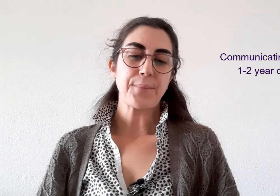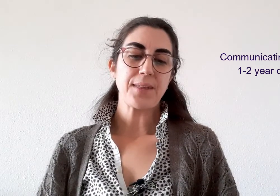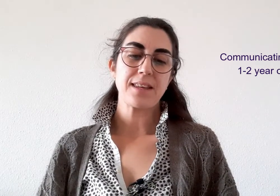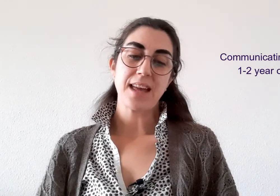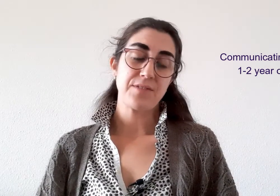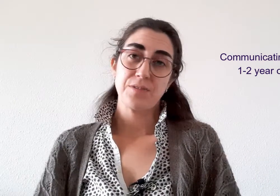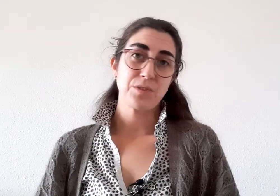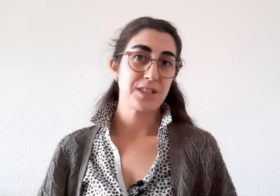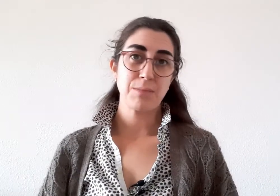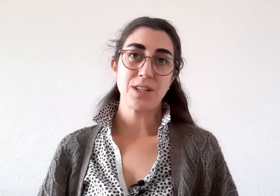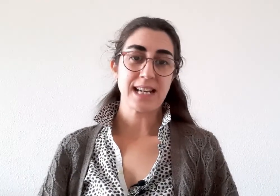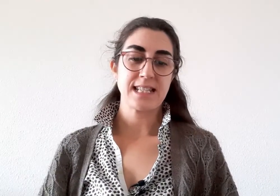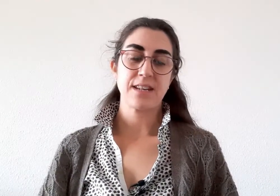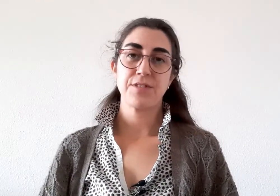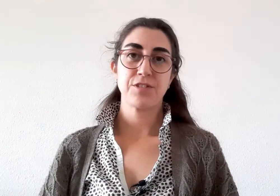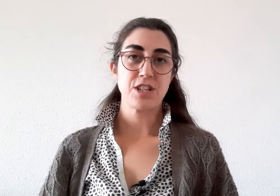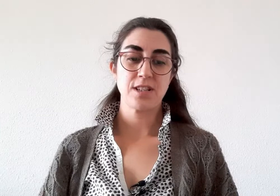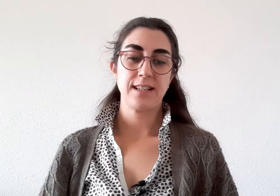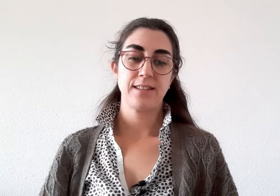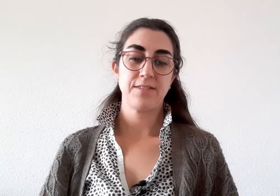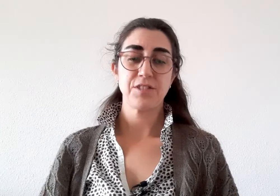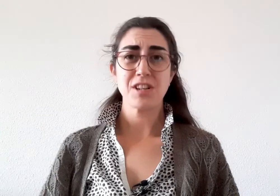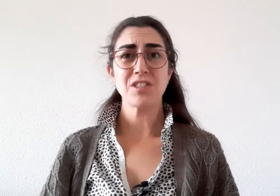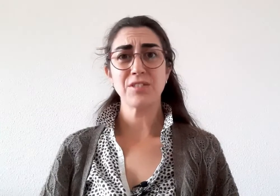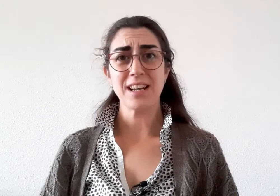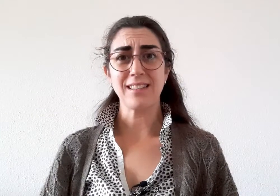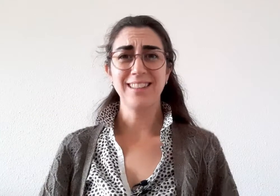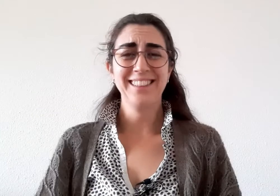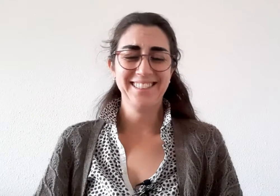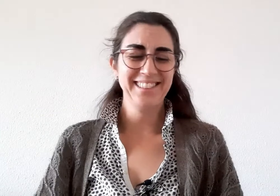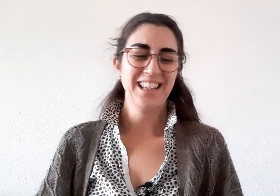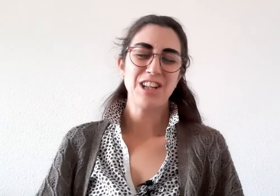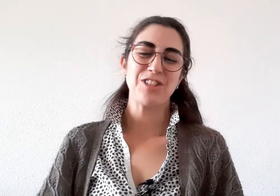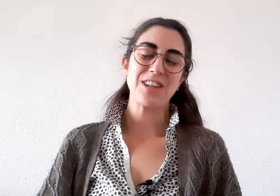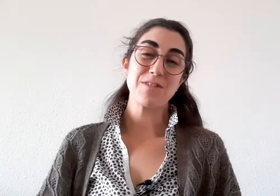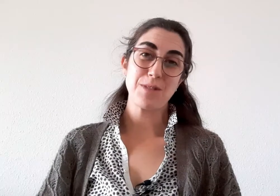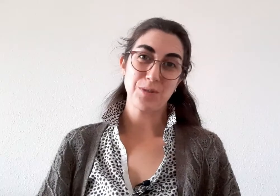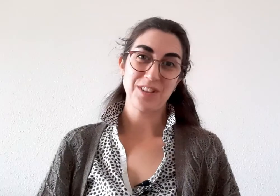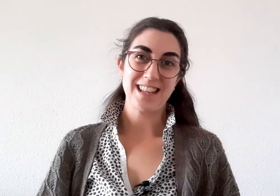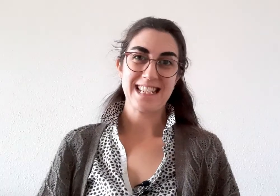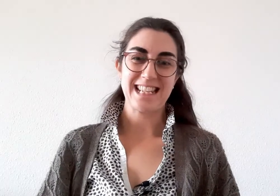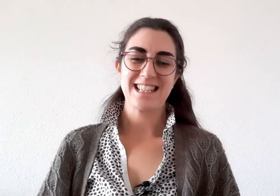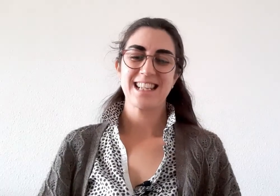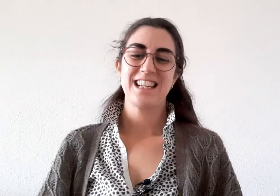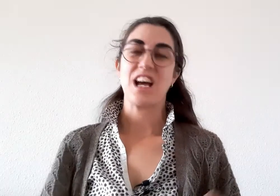They have difficulty communicating, and the frustration is real. So give them the tools that they need to ask for